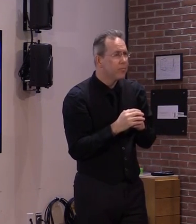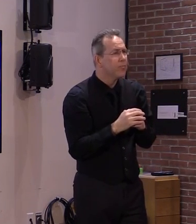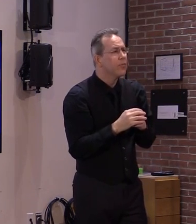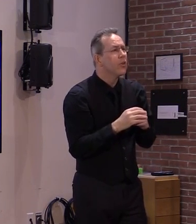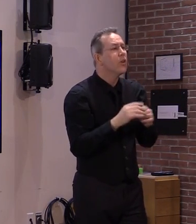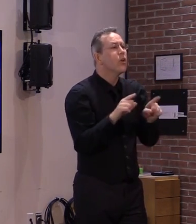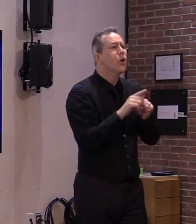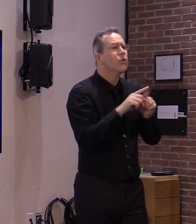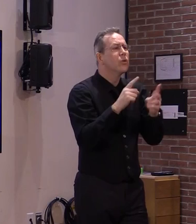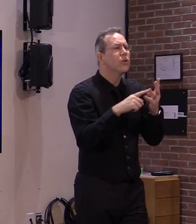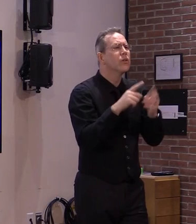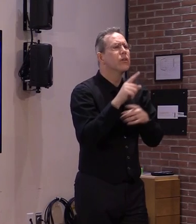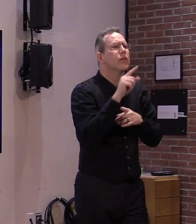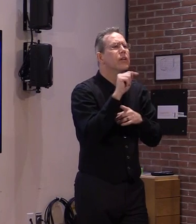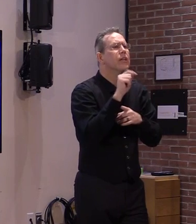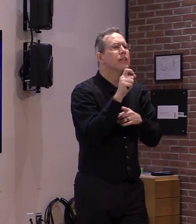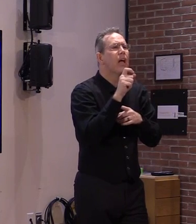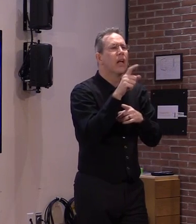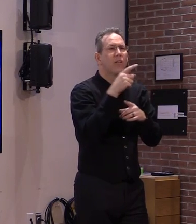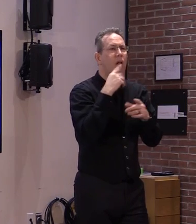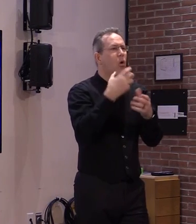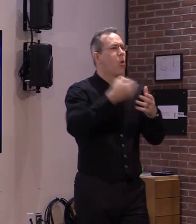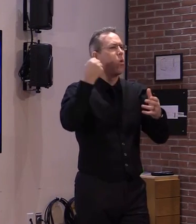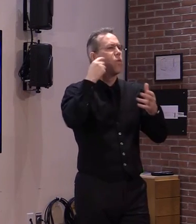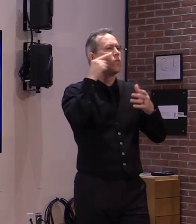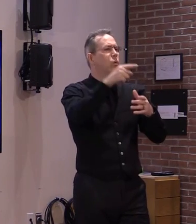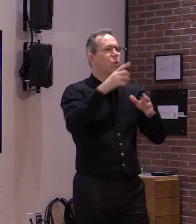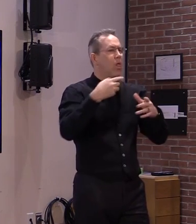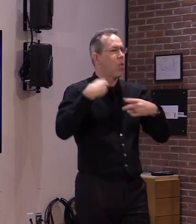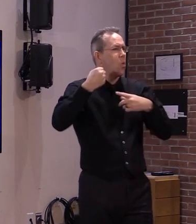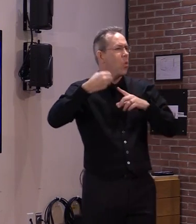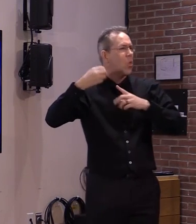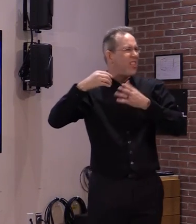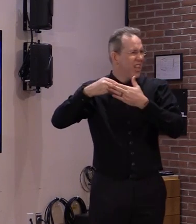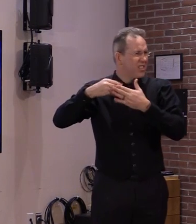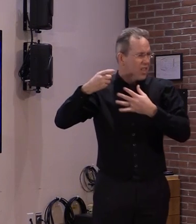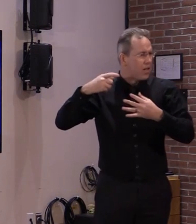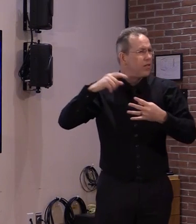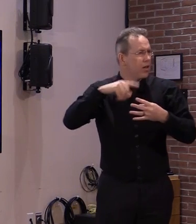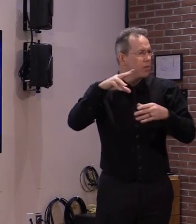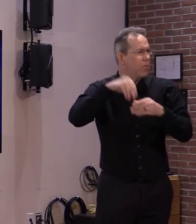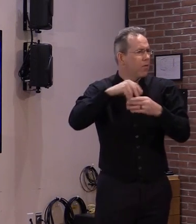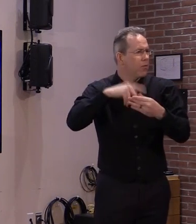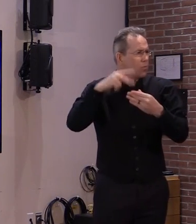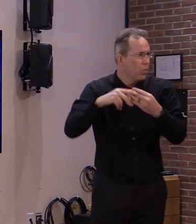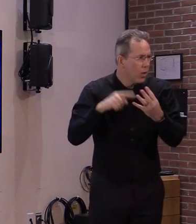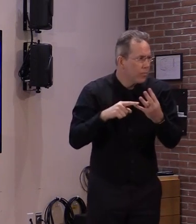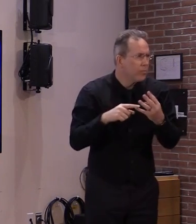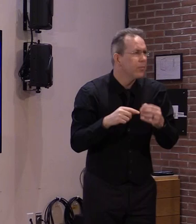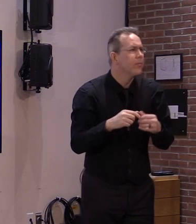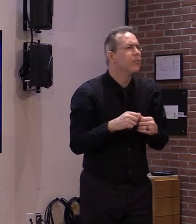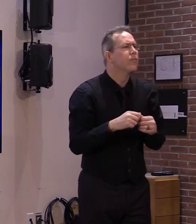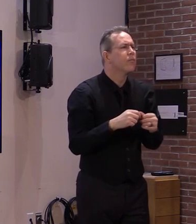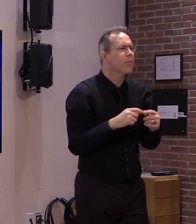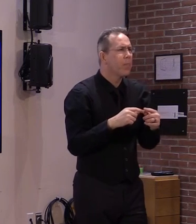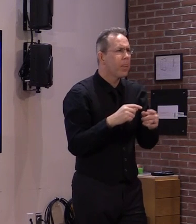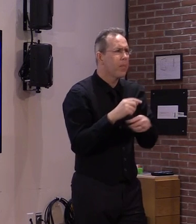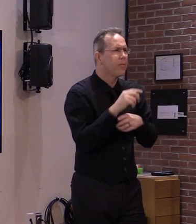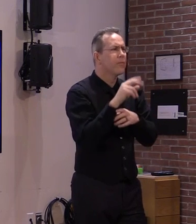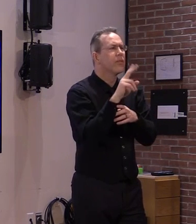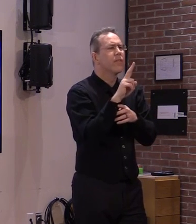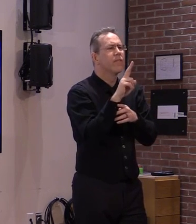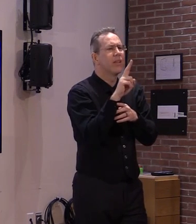not withheld from the LWA, VSTS, or $1,200 treasury benefit payments. This was done in order to